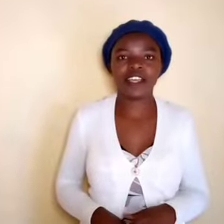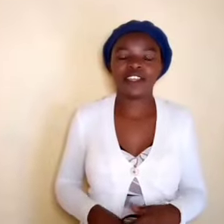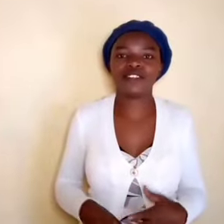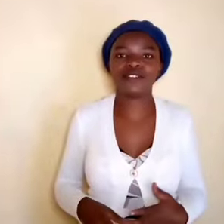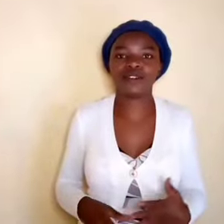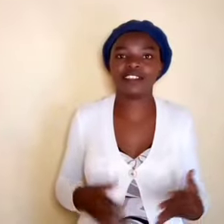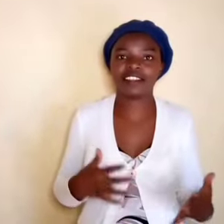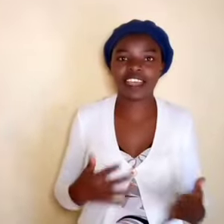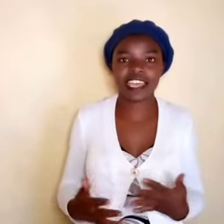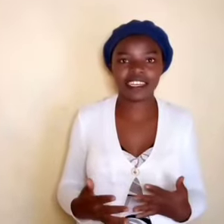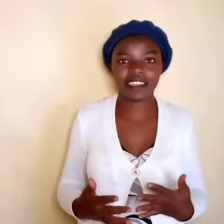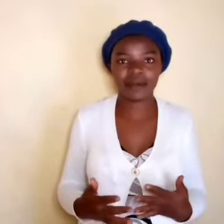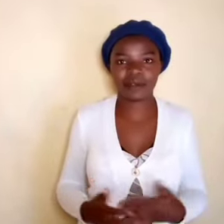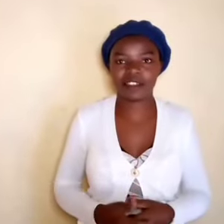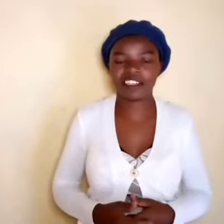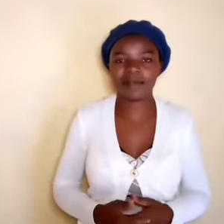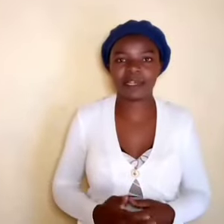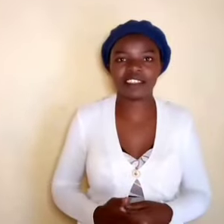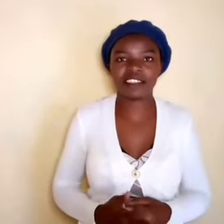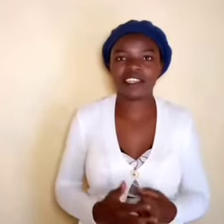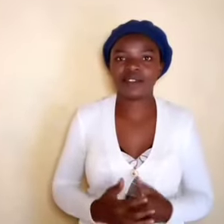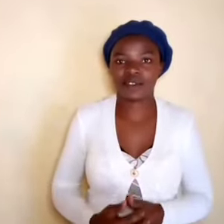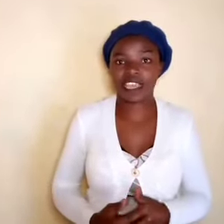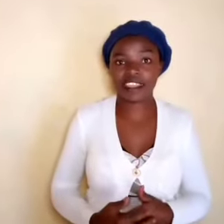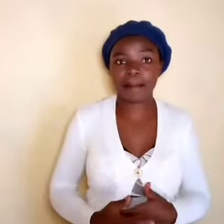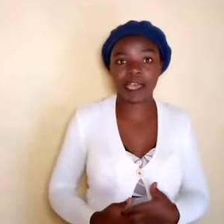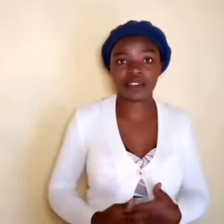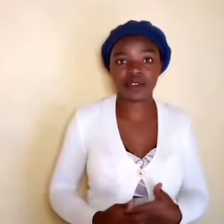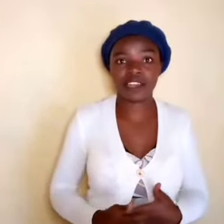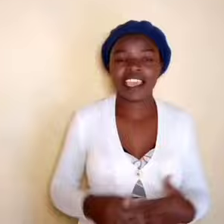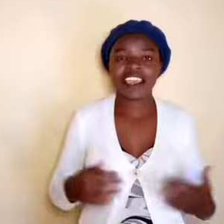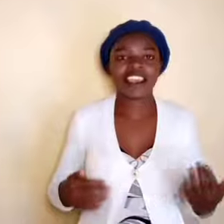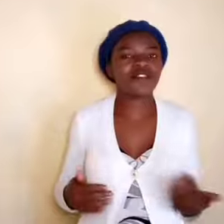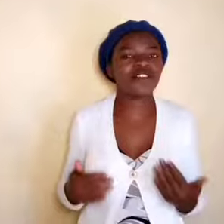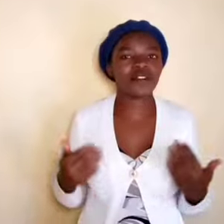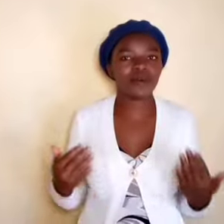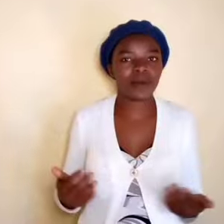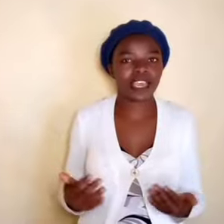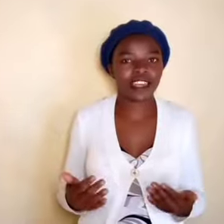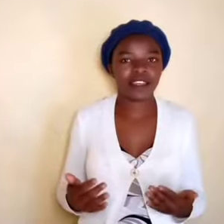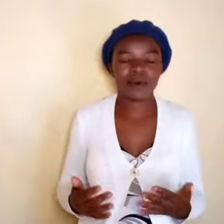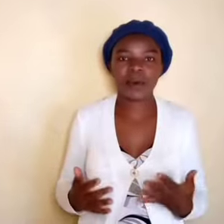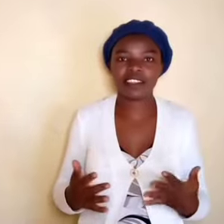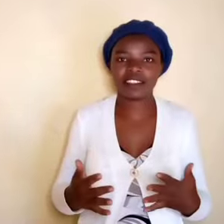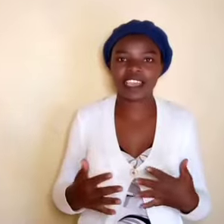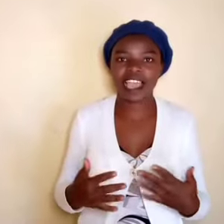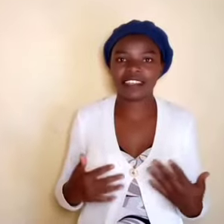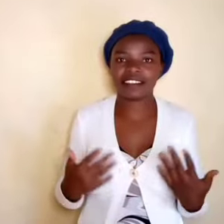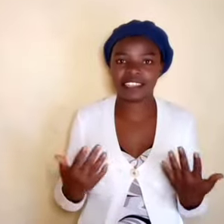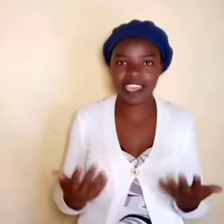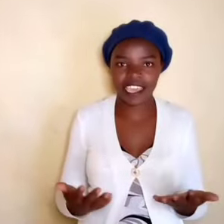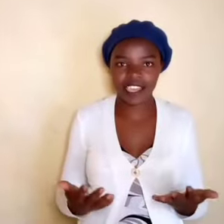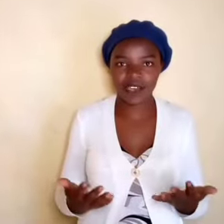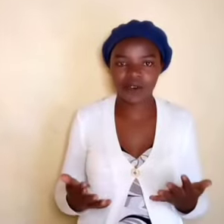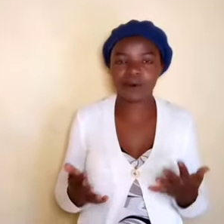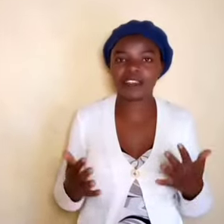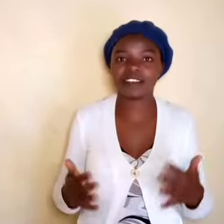you should sign with respect to the other person, even when what they are saying or what they